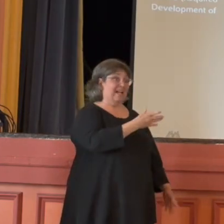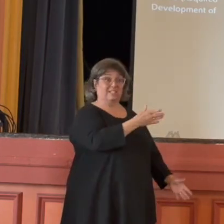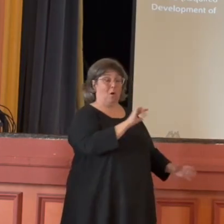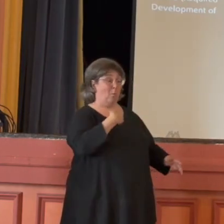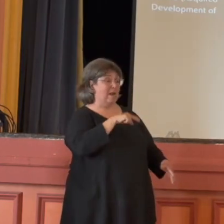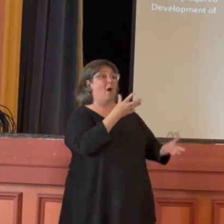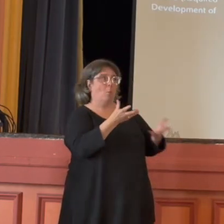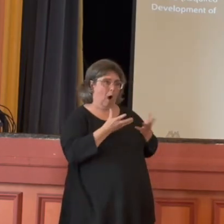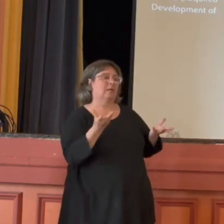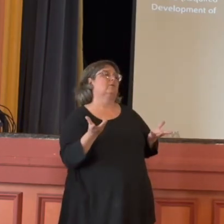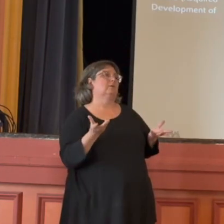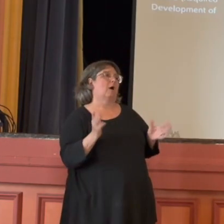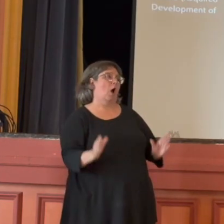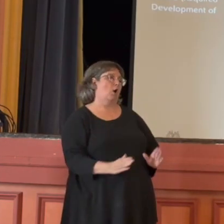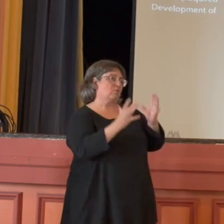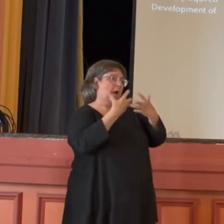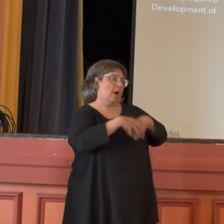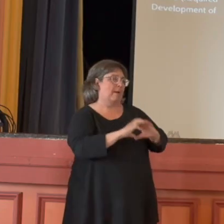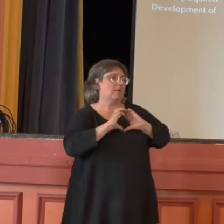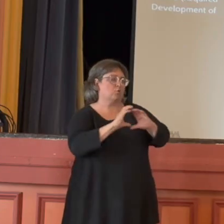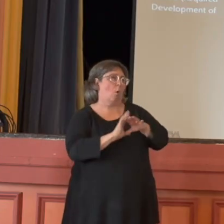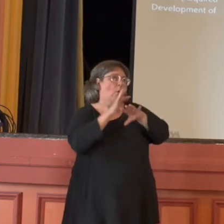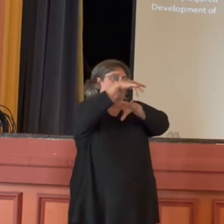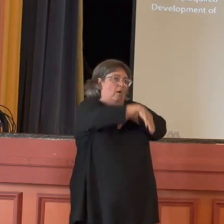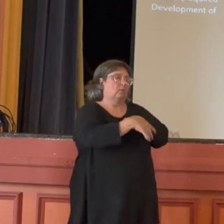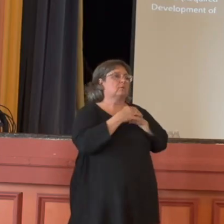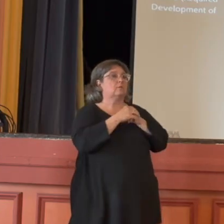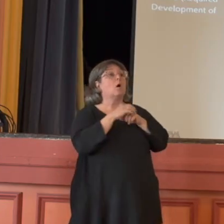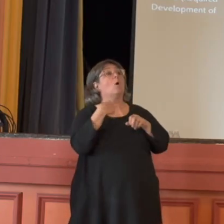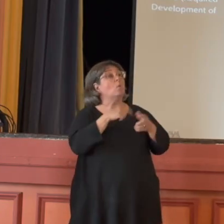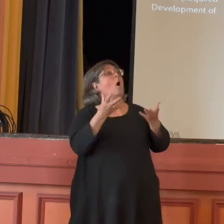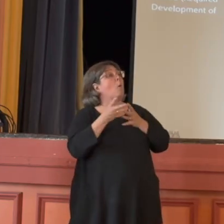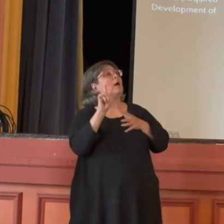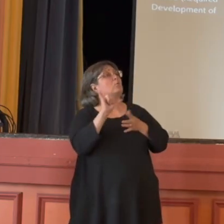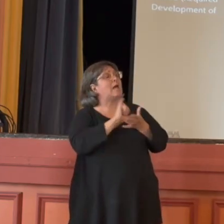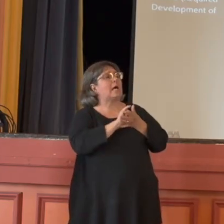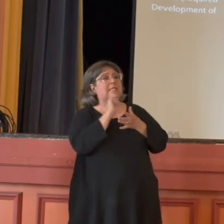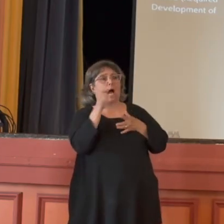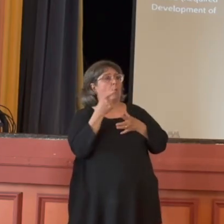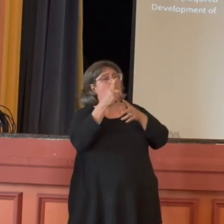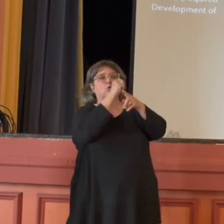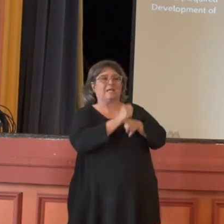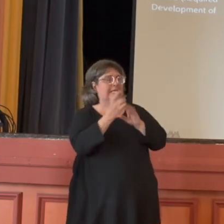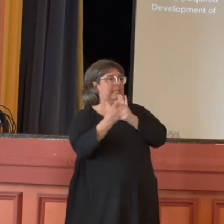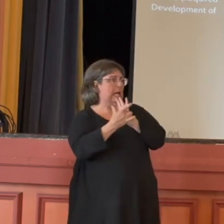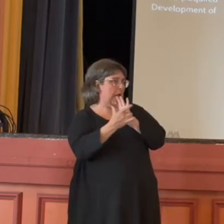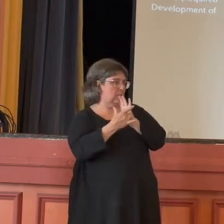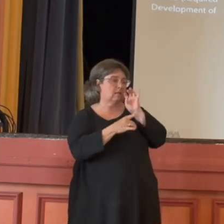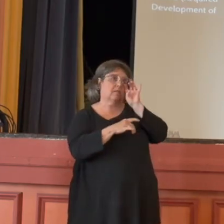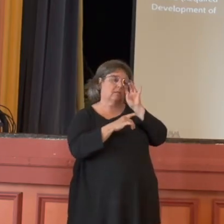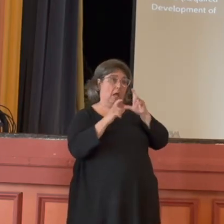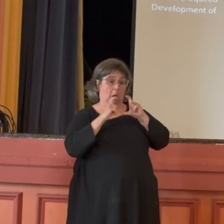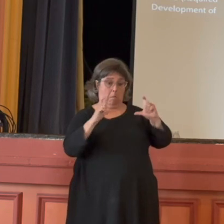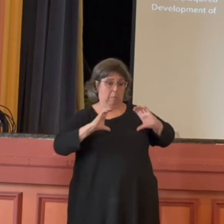we would like to address combined sewer overflows. And we'd like to do it not just with traditional technologies of